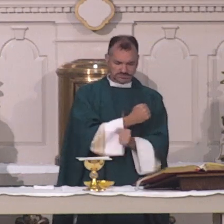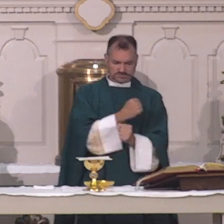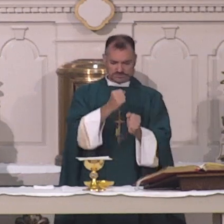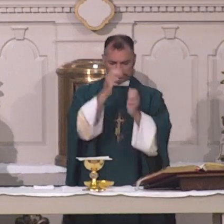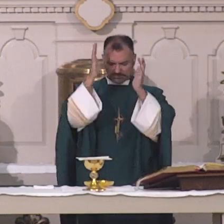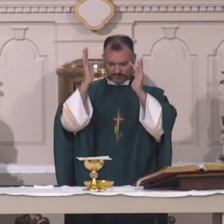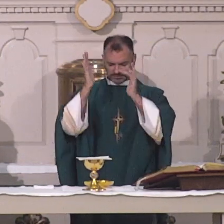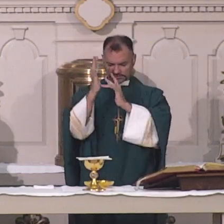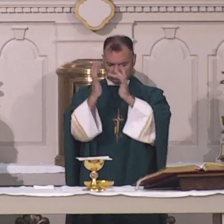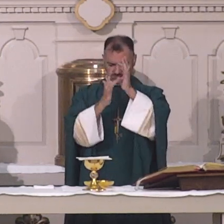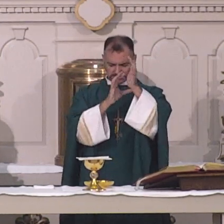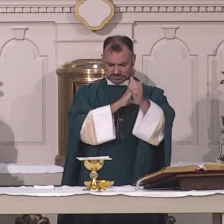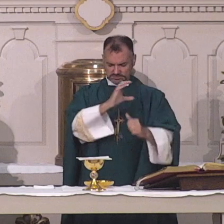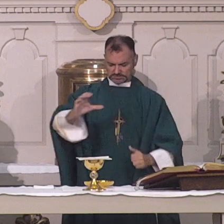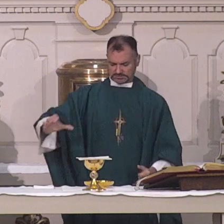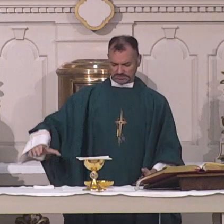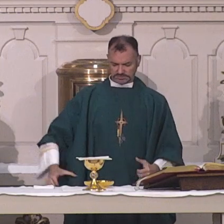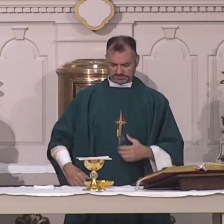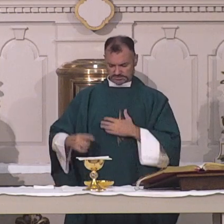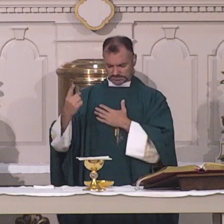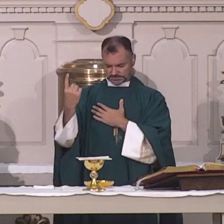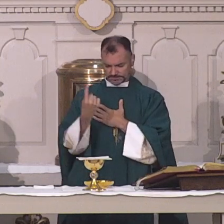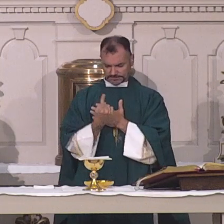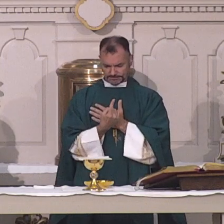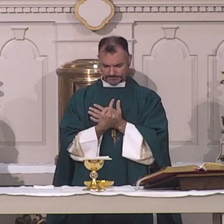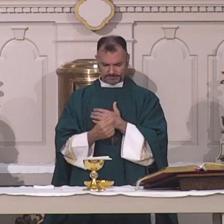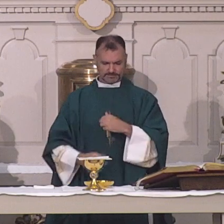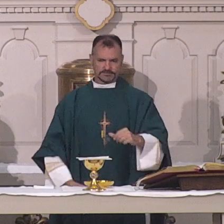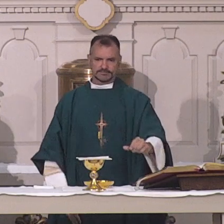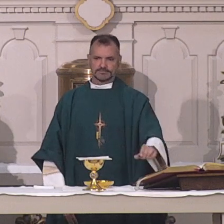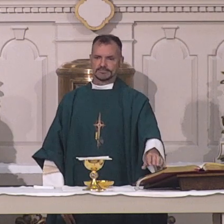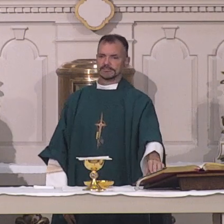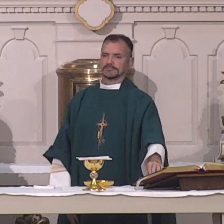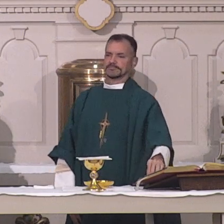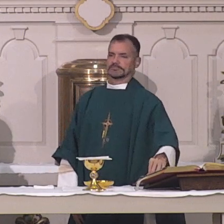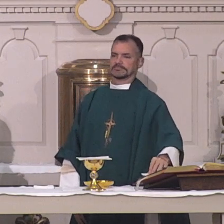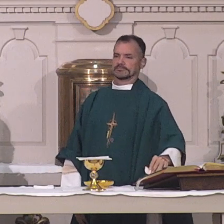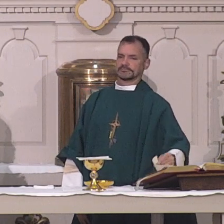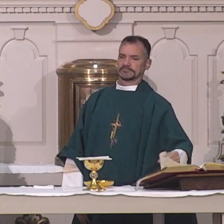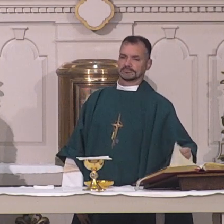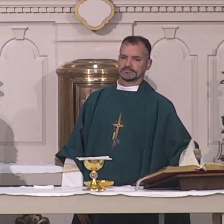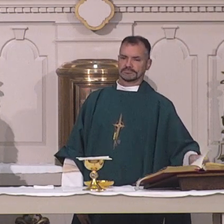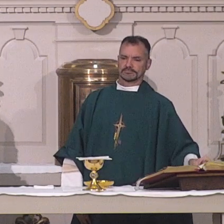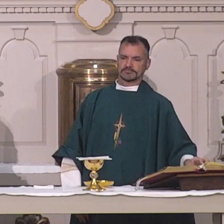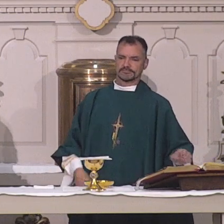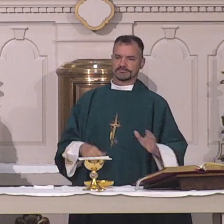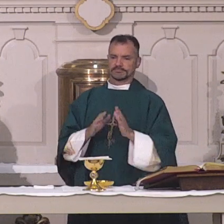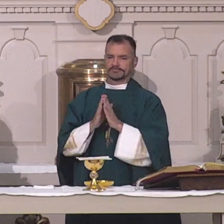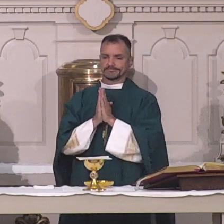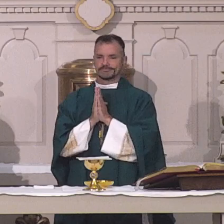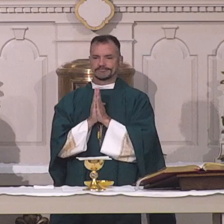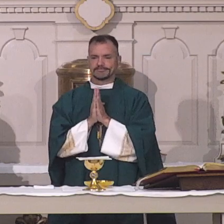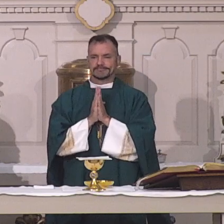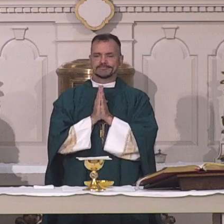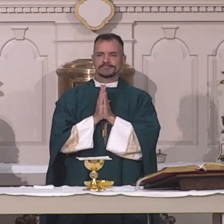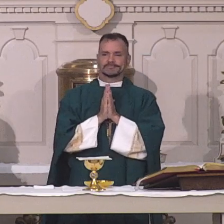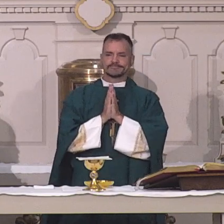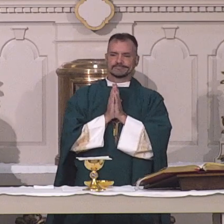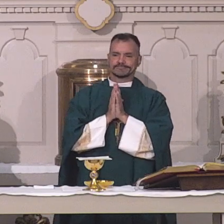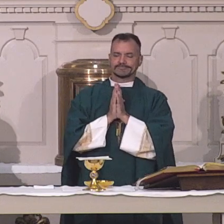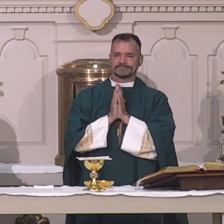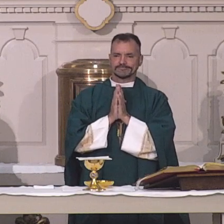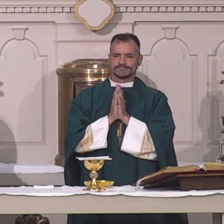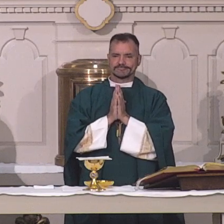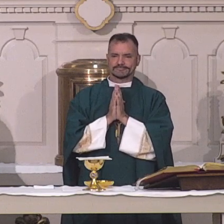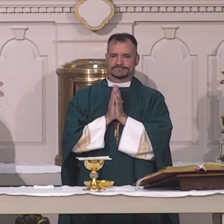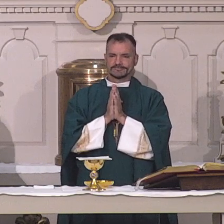and the coming of our Savior, Jesus Christ. For the kingdom, the power, and